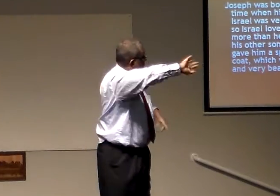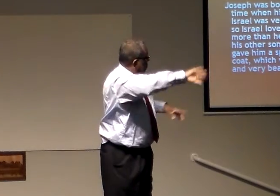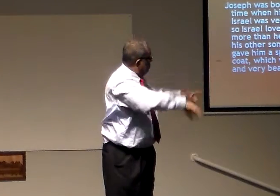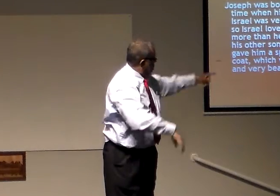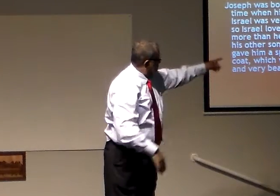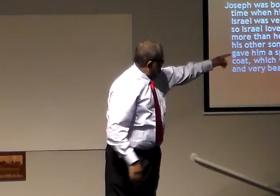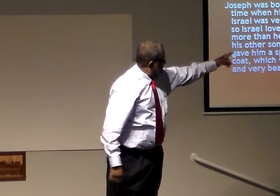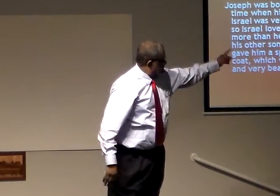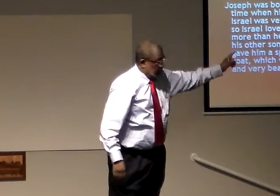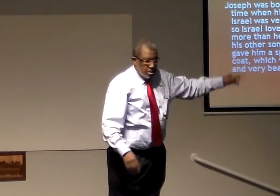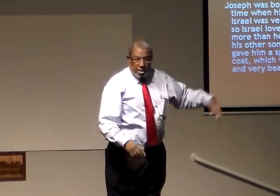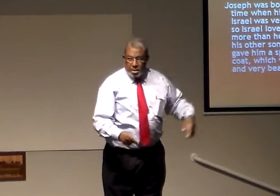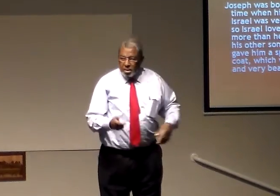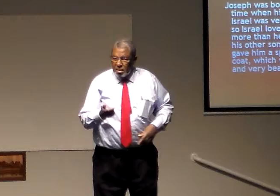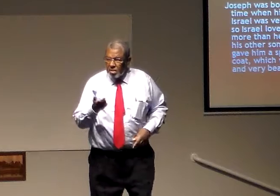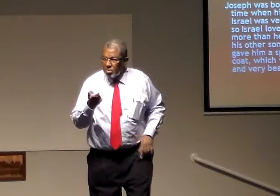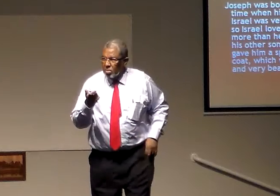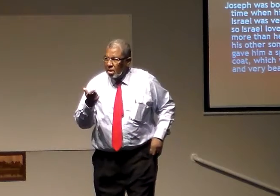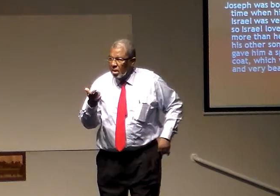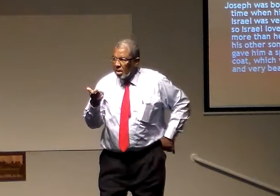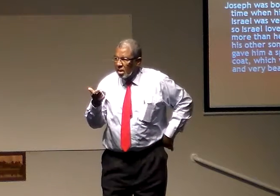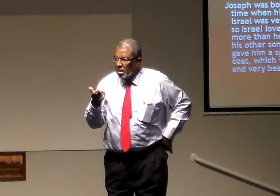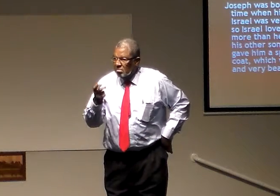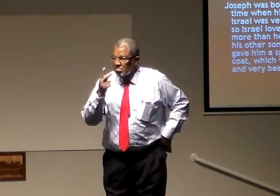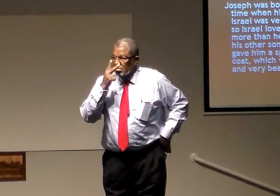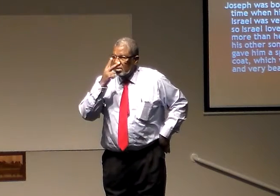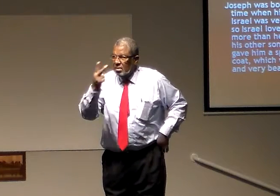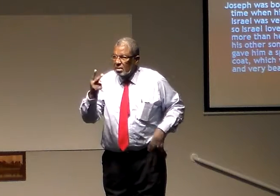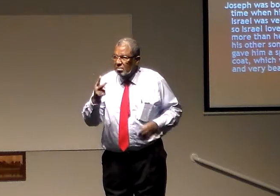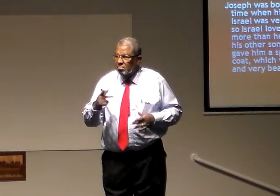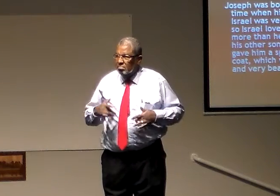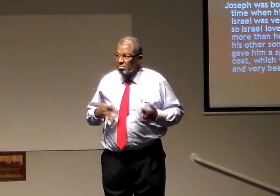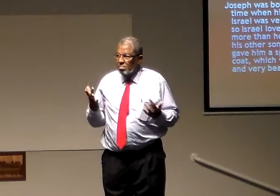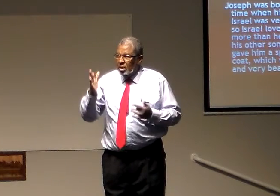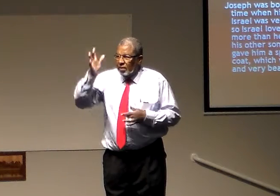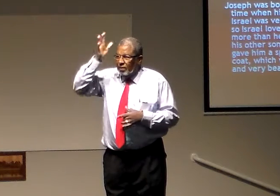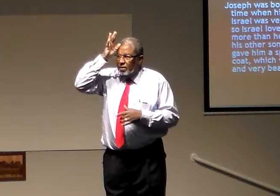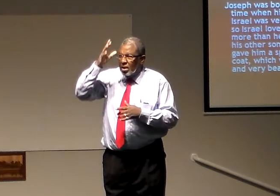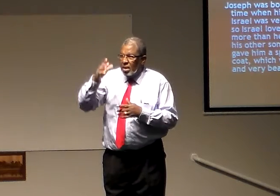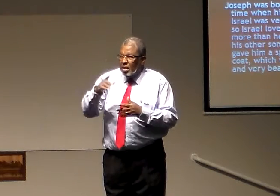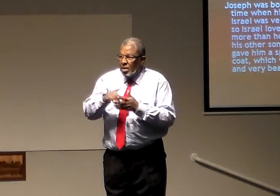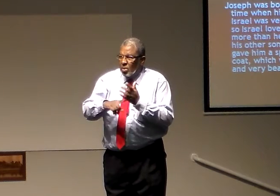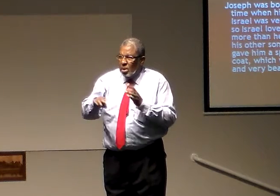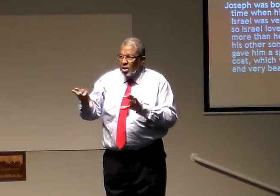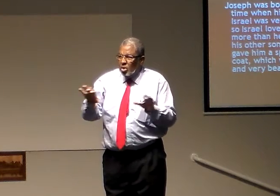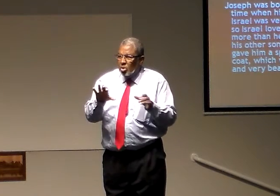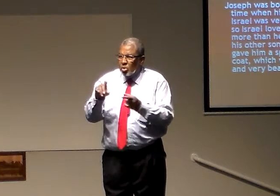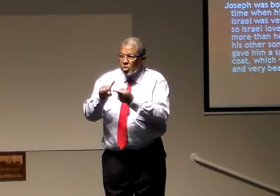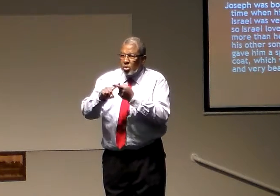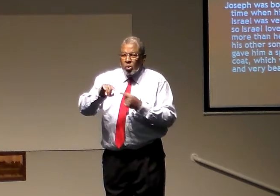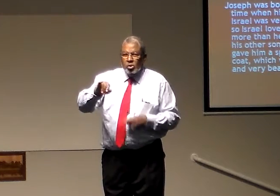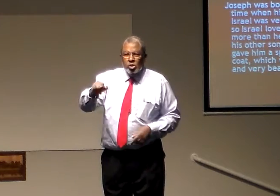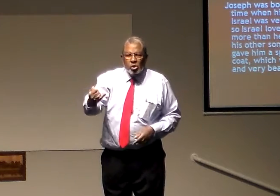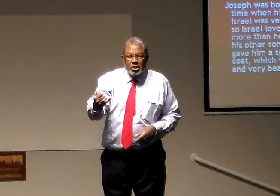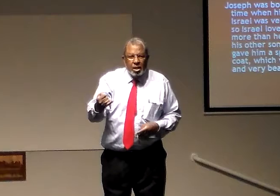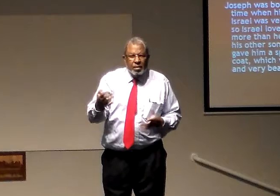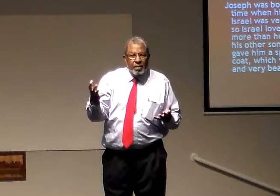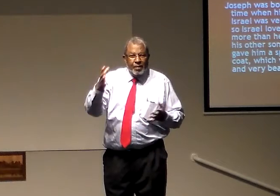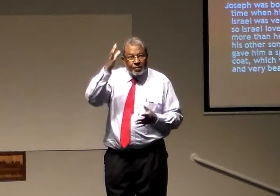And look at the brothers all the way down further right. Those are his brothers. And they're like, what's up with Dad? What are they doing? What is he doing to